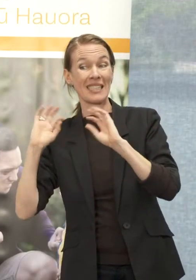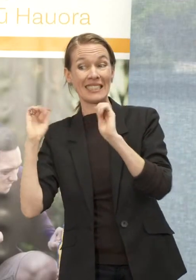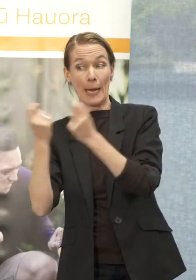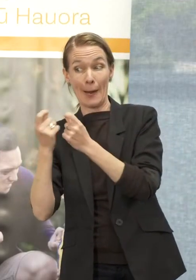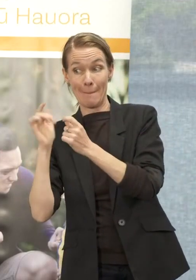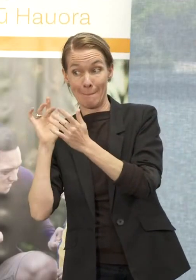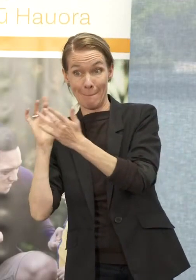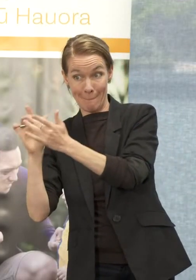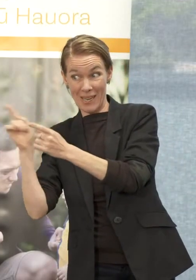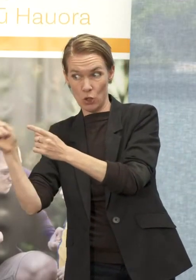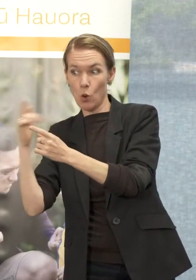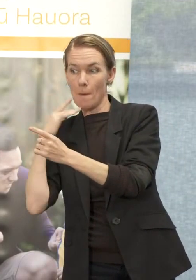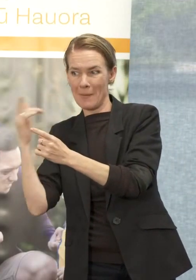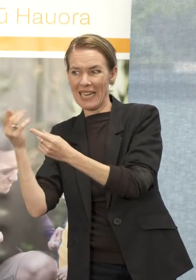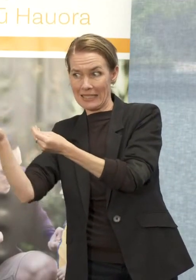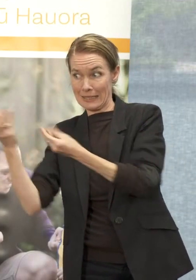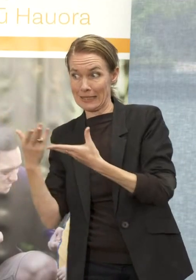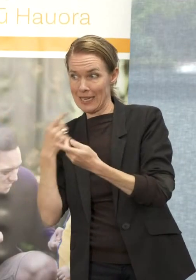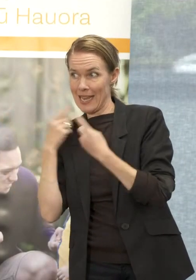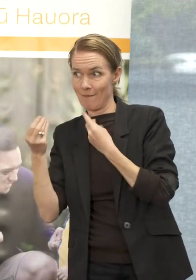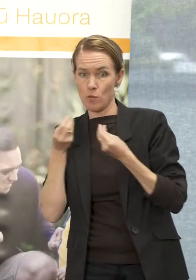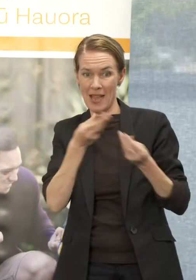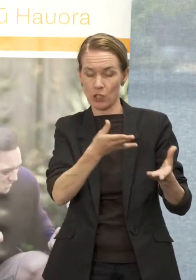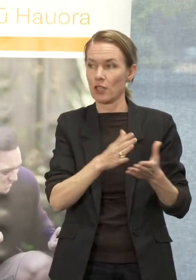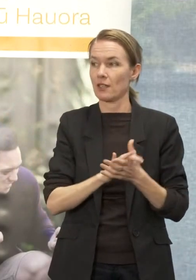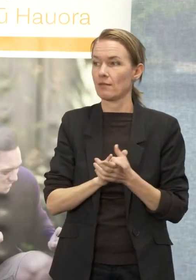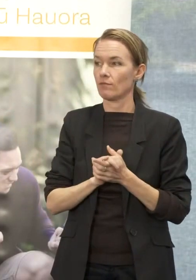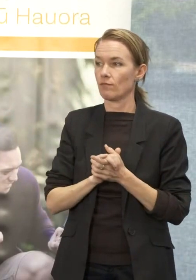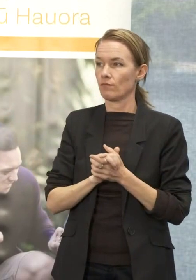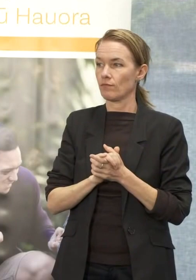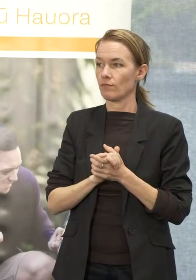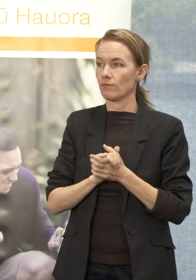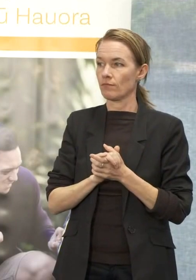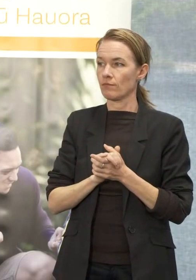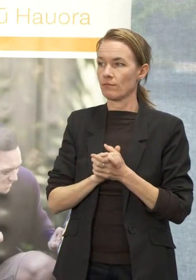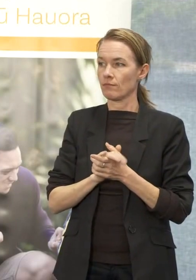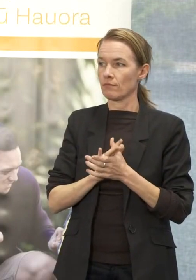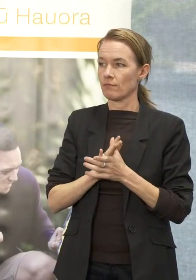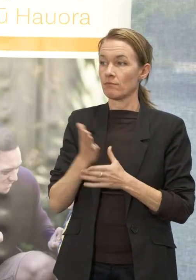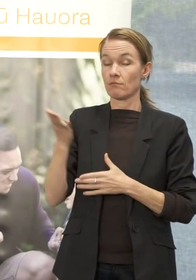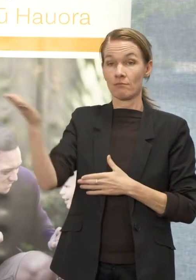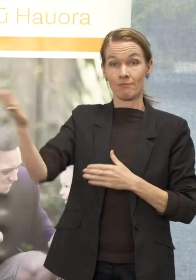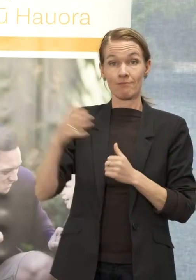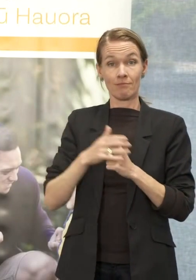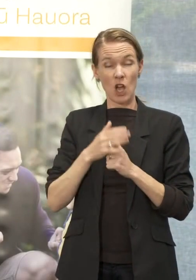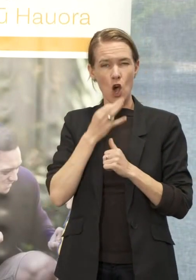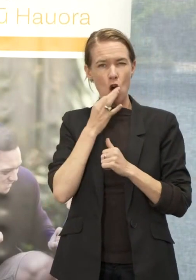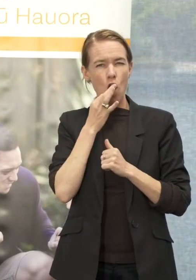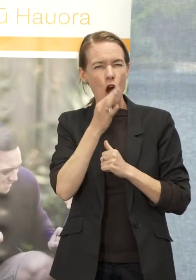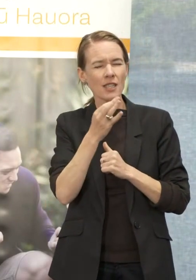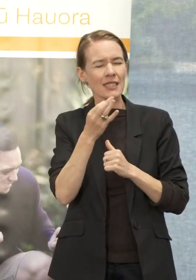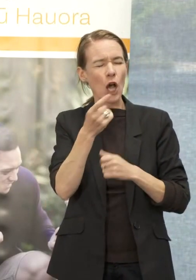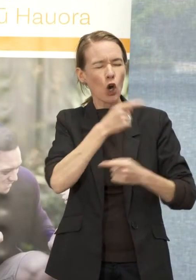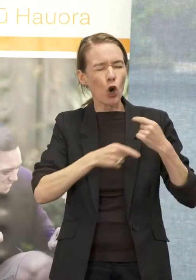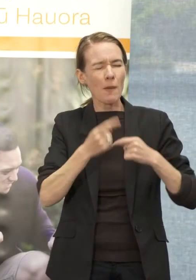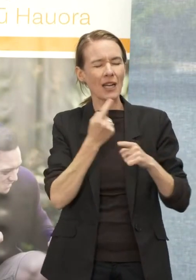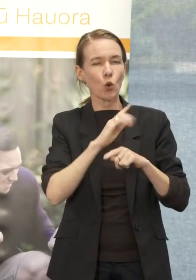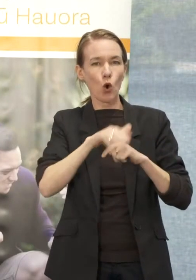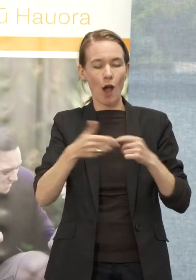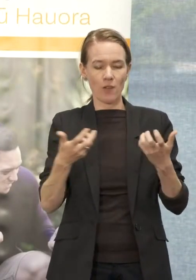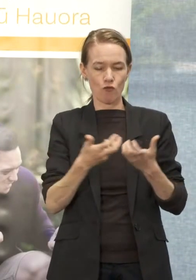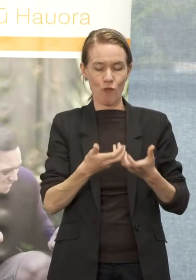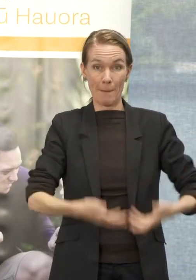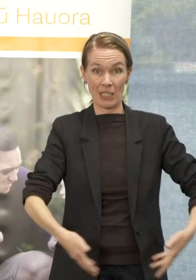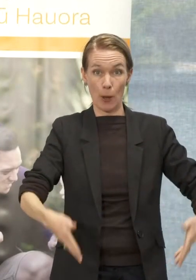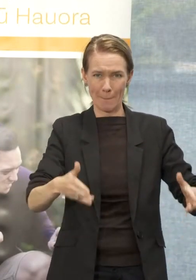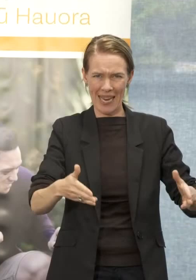Was in like a common area, common touch area? Was it on site? Was it a public bin? And can you tell us if they needed to open it, to put